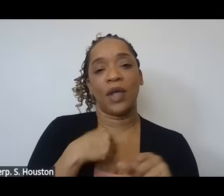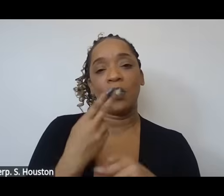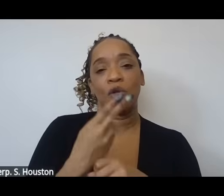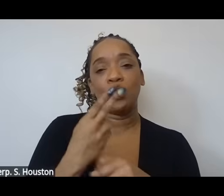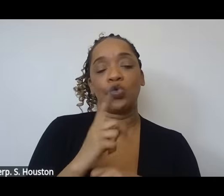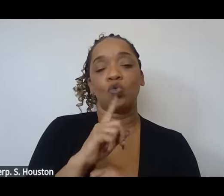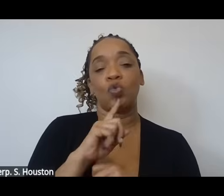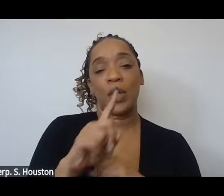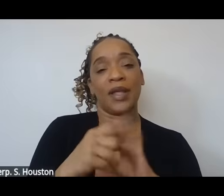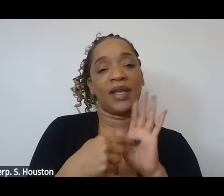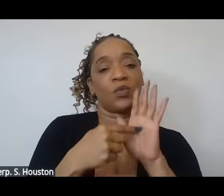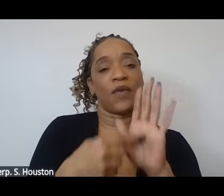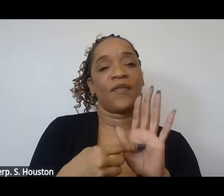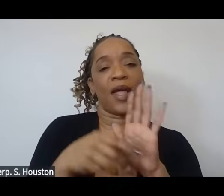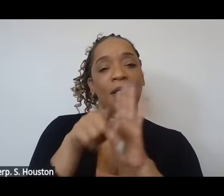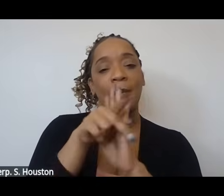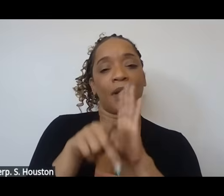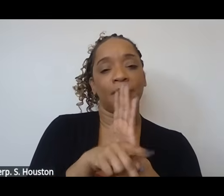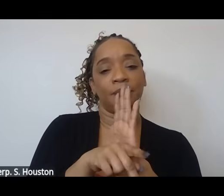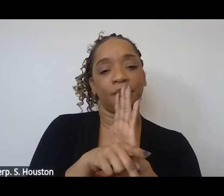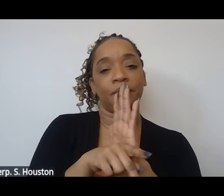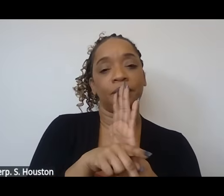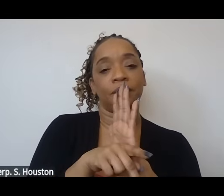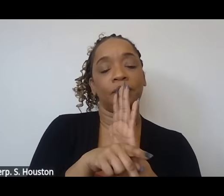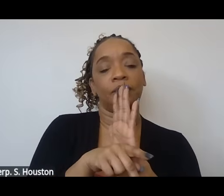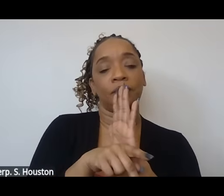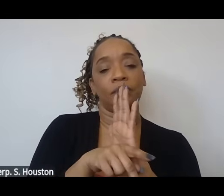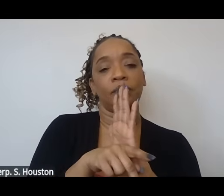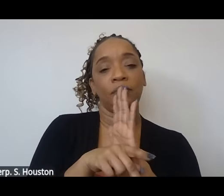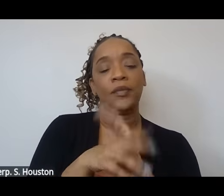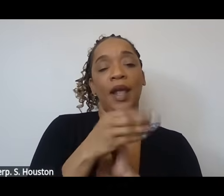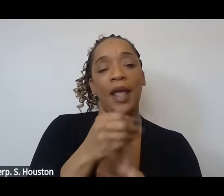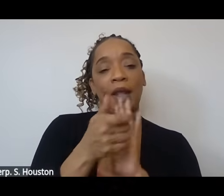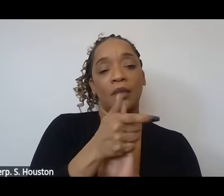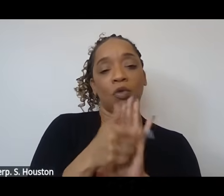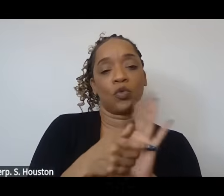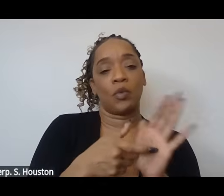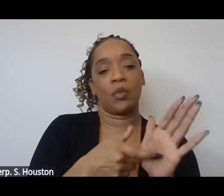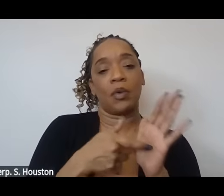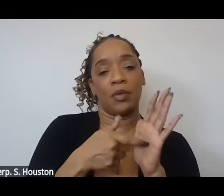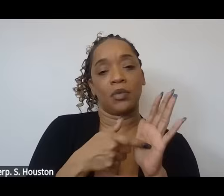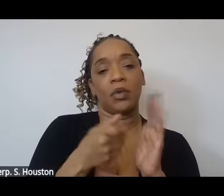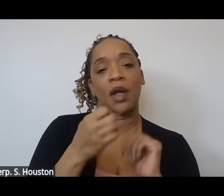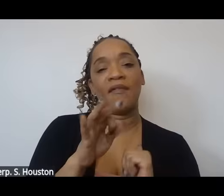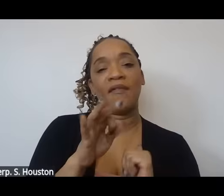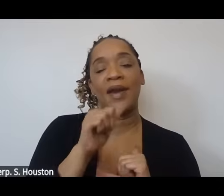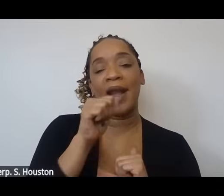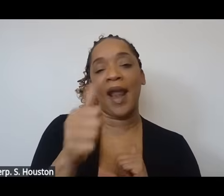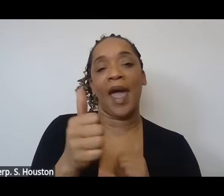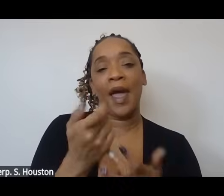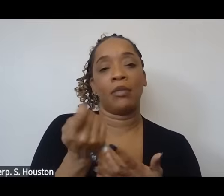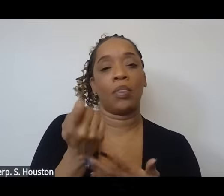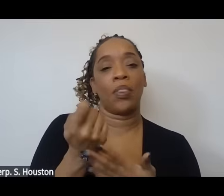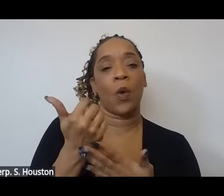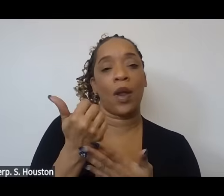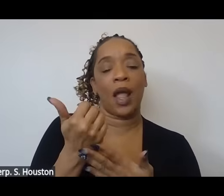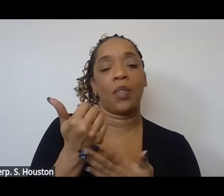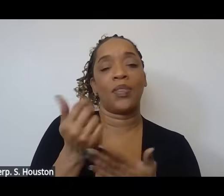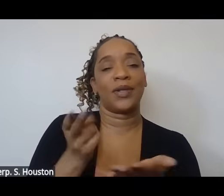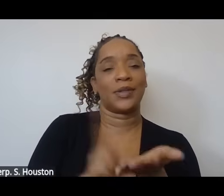of the statutory requirement and also the policy of not throwing out signatures unless we're sure they don't match,